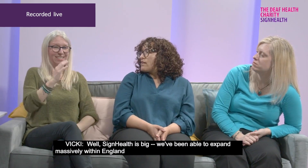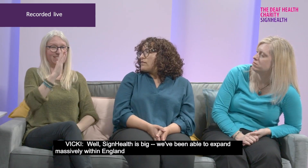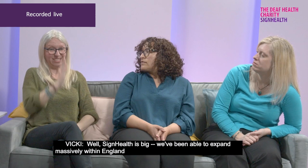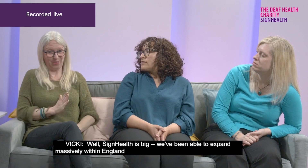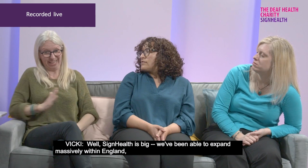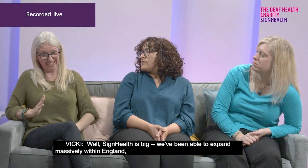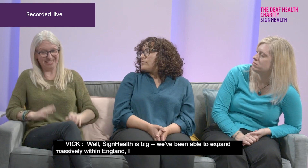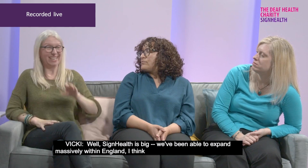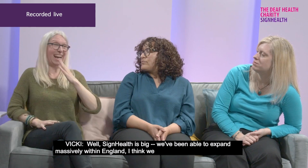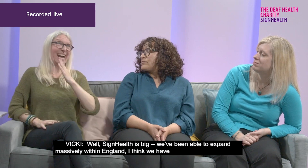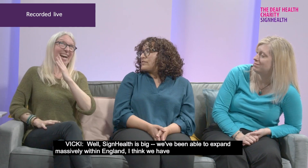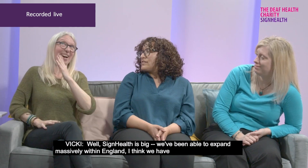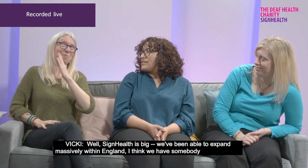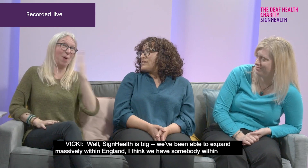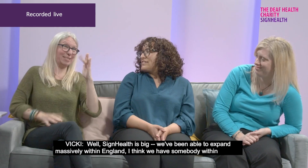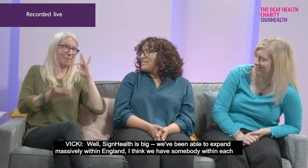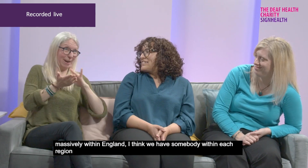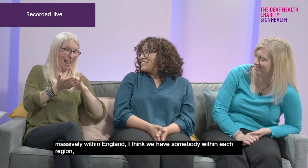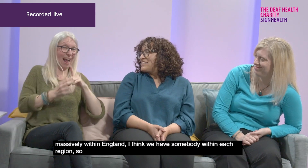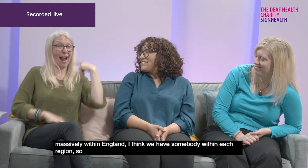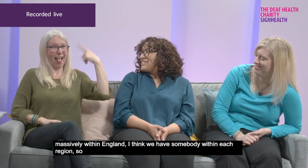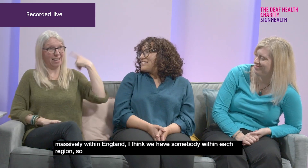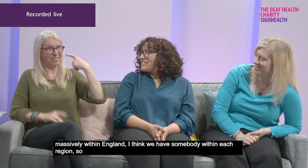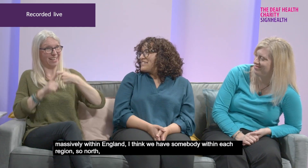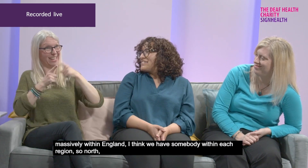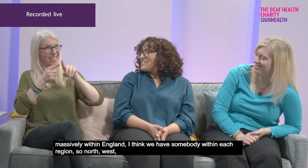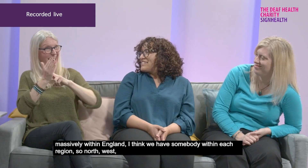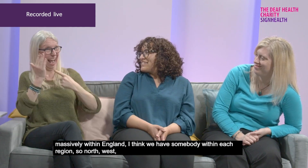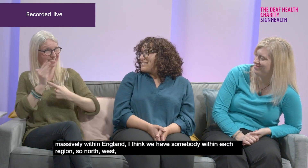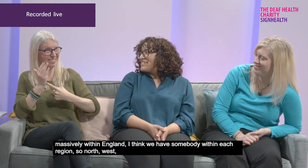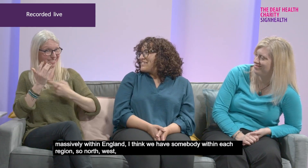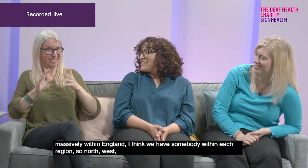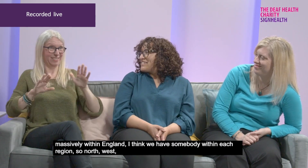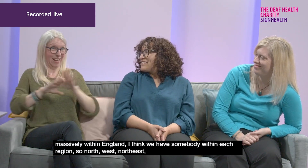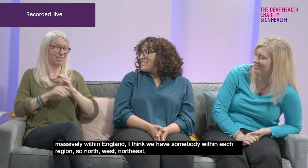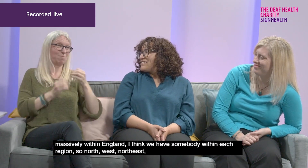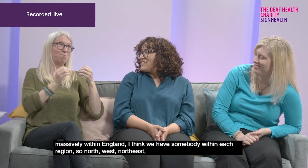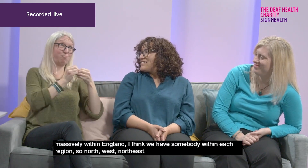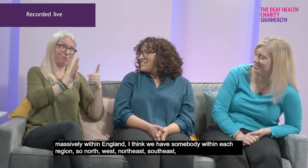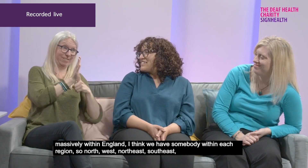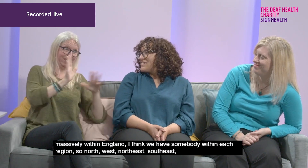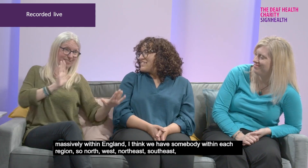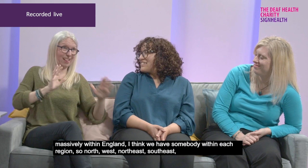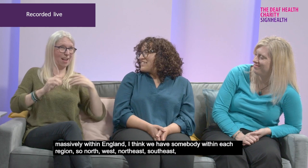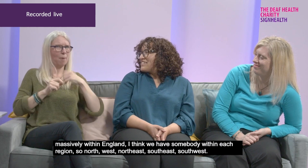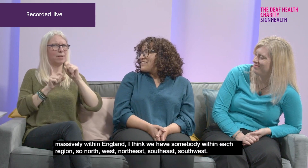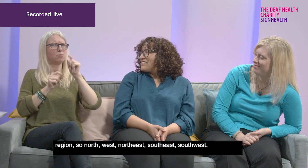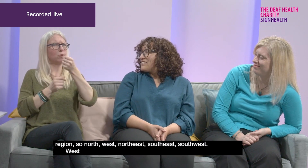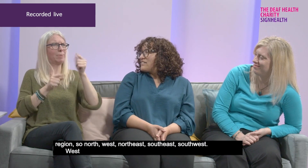West, North East, South East, South West, West Midlands, London, Kent, Bristol